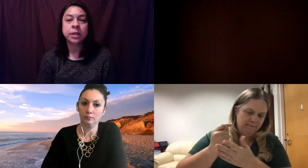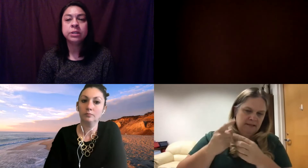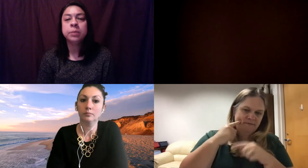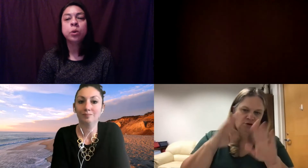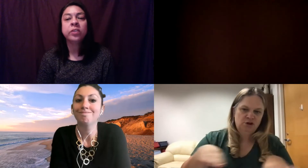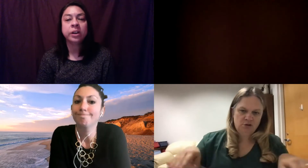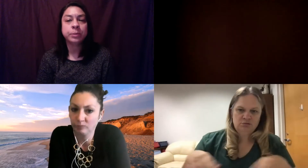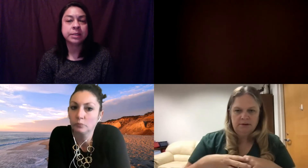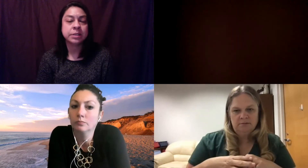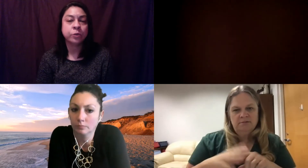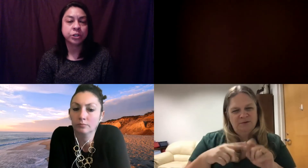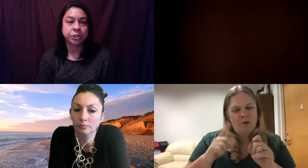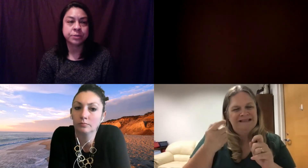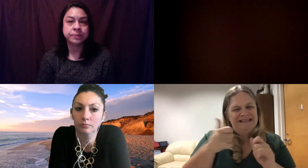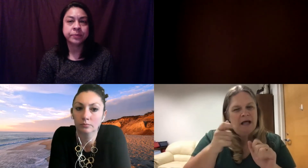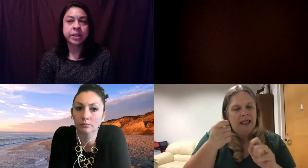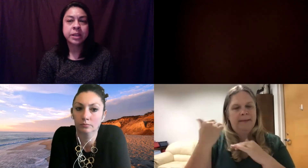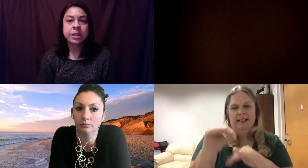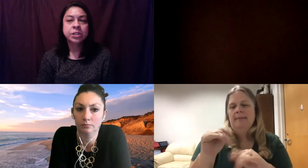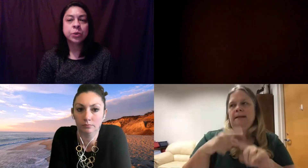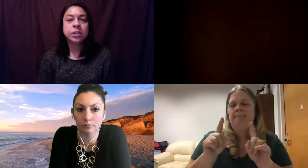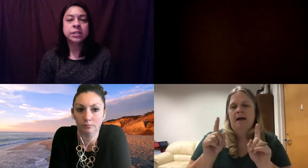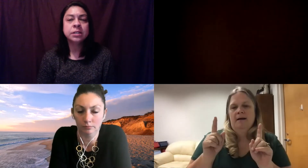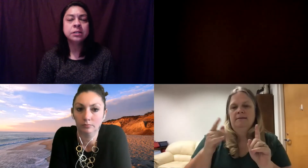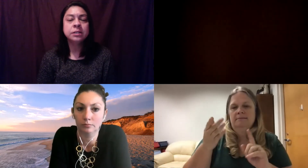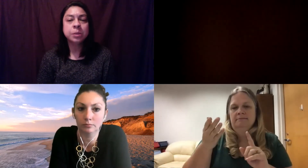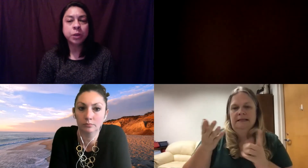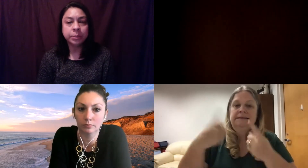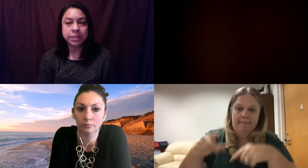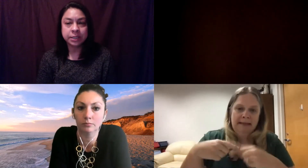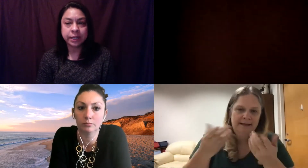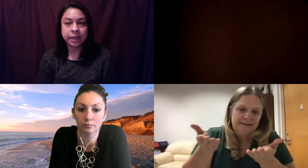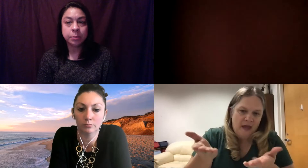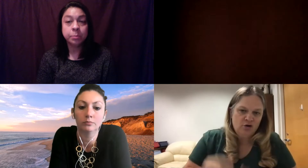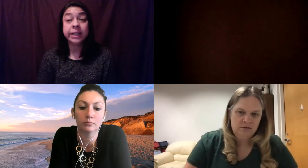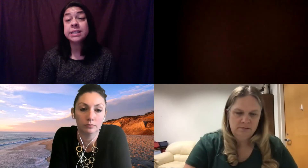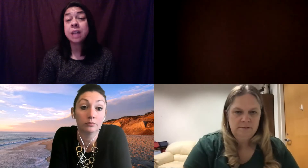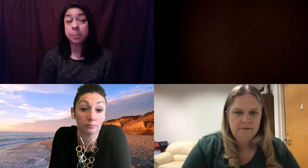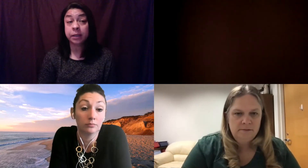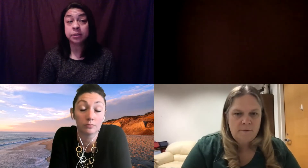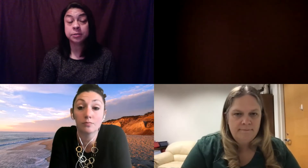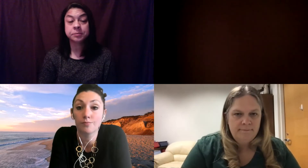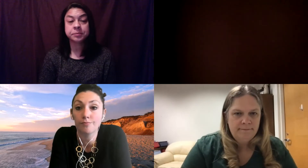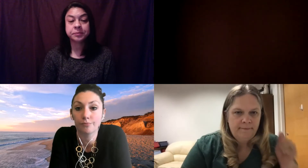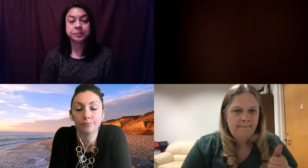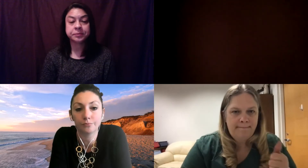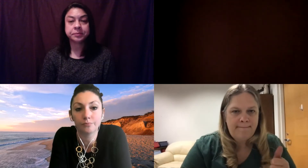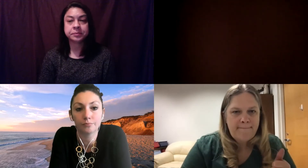trying to get more therapists for children. So we're still somewhat limited there, but it is coming.